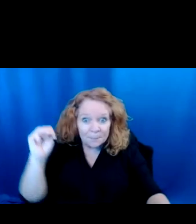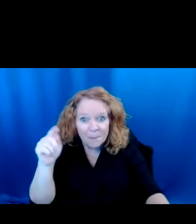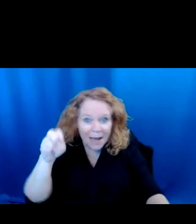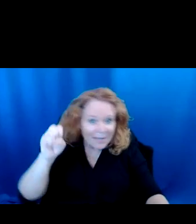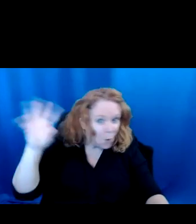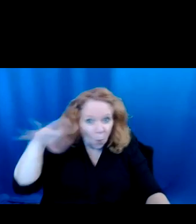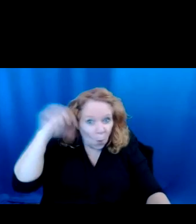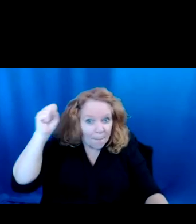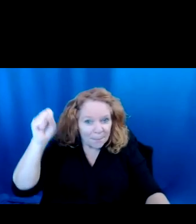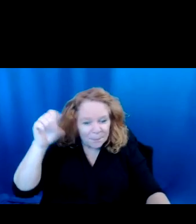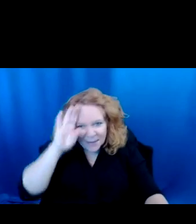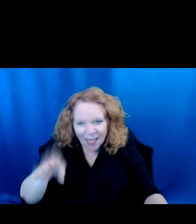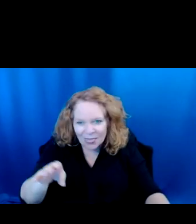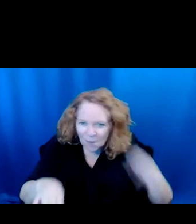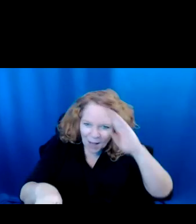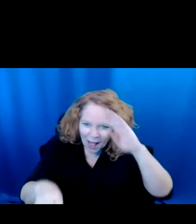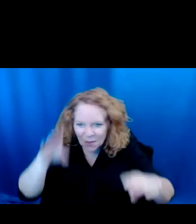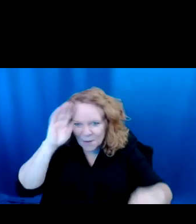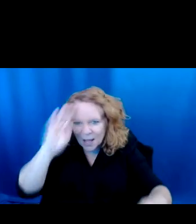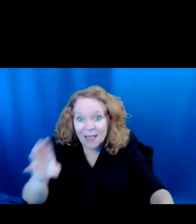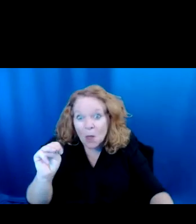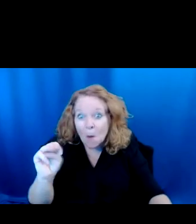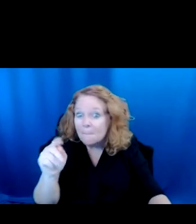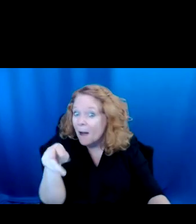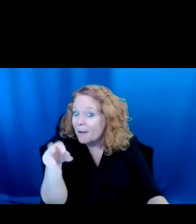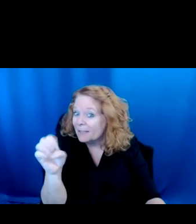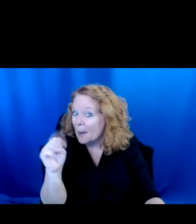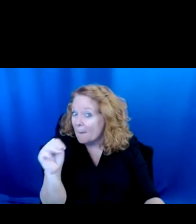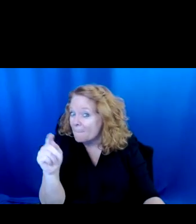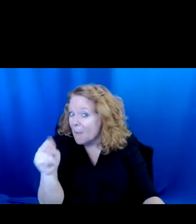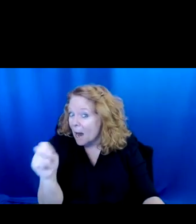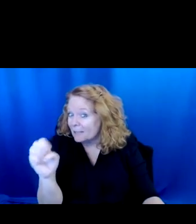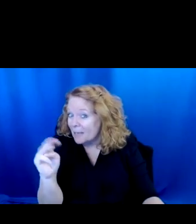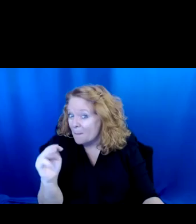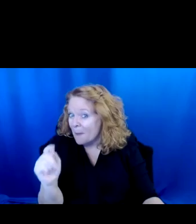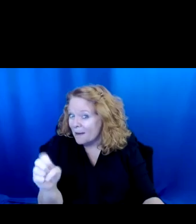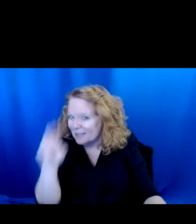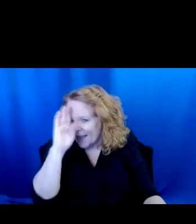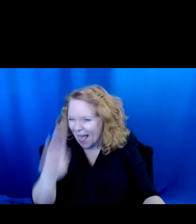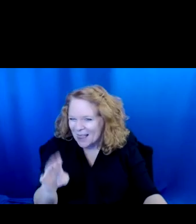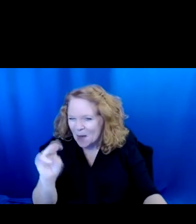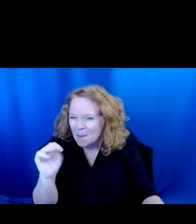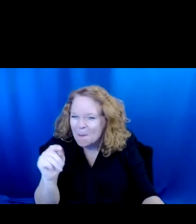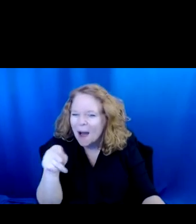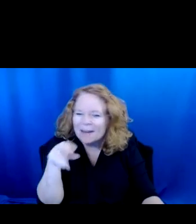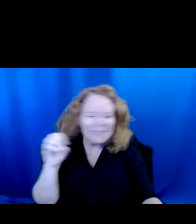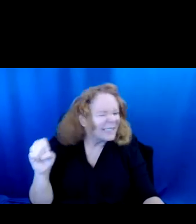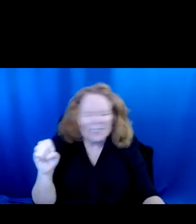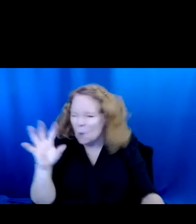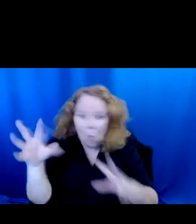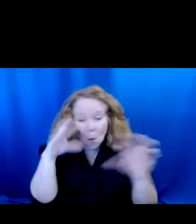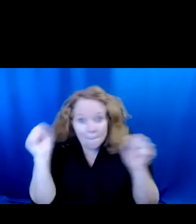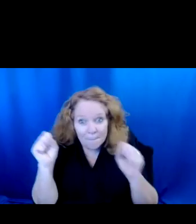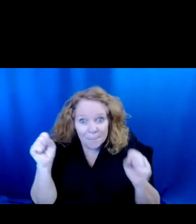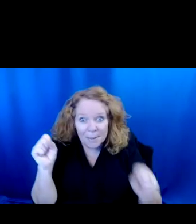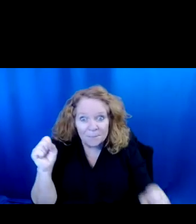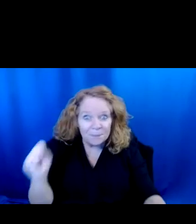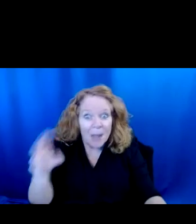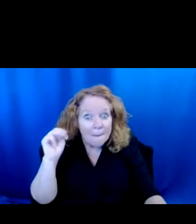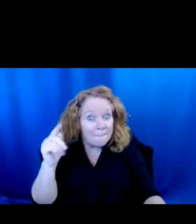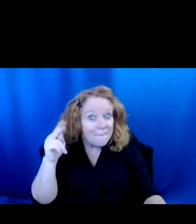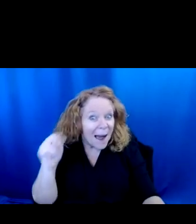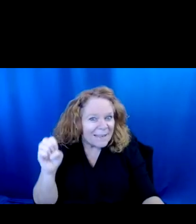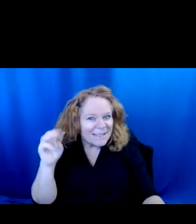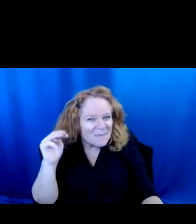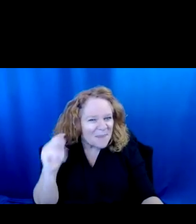Monty, whoop. Hello, Monty, hello, Monty. Monty, whoop.